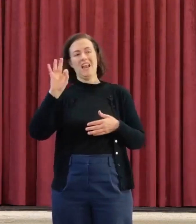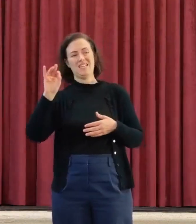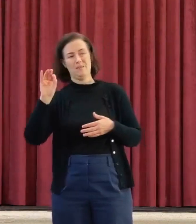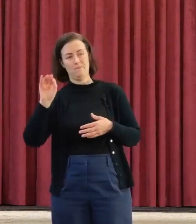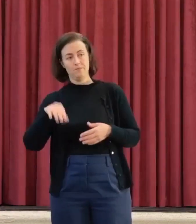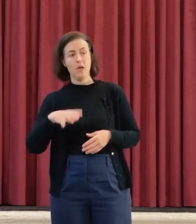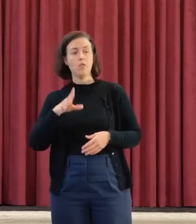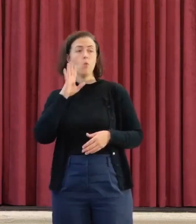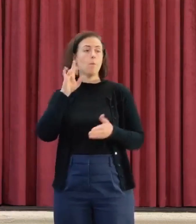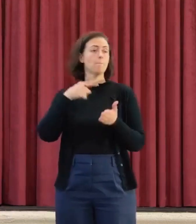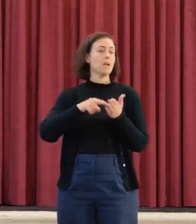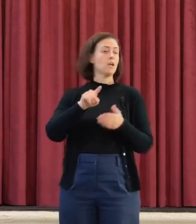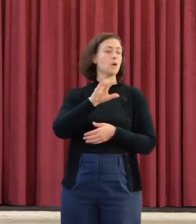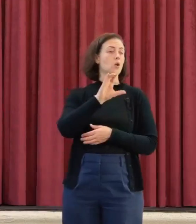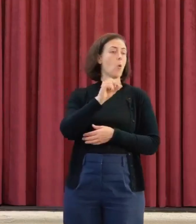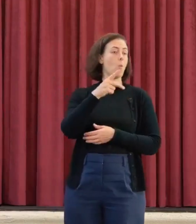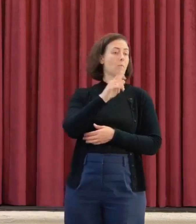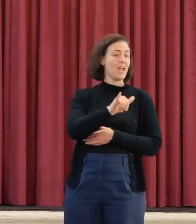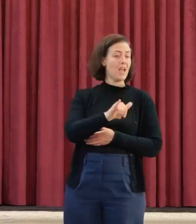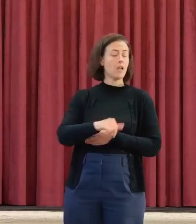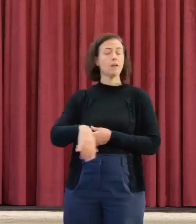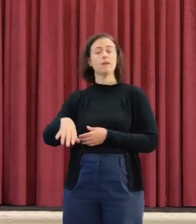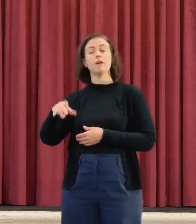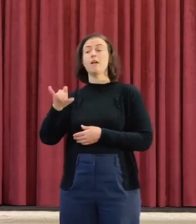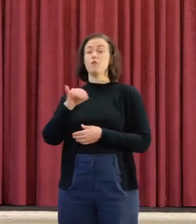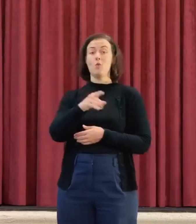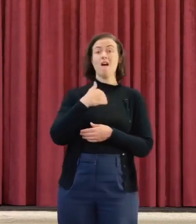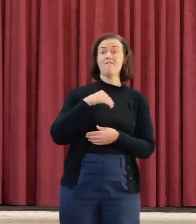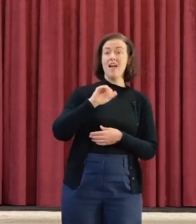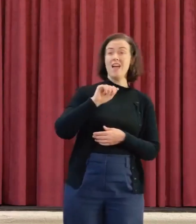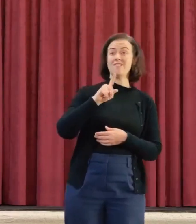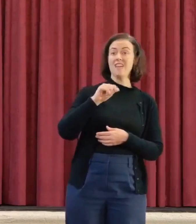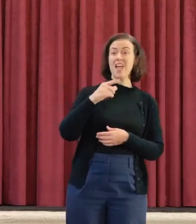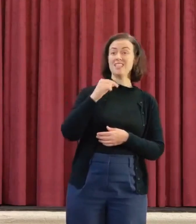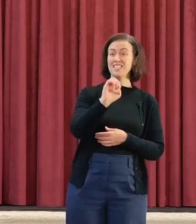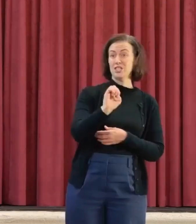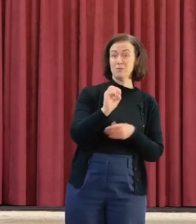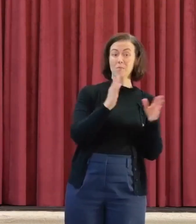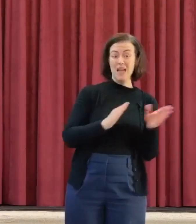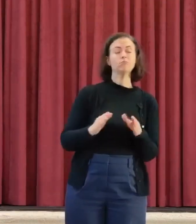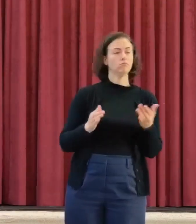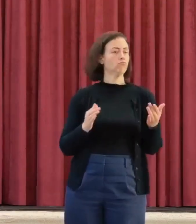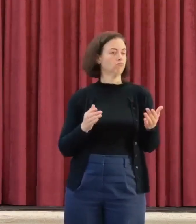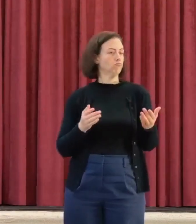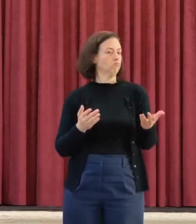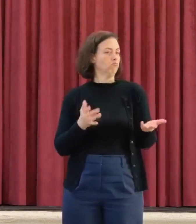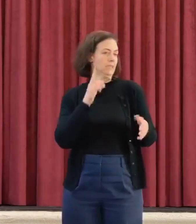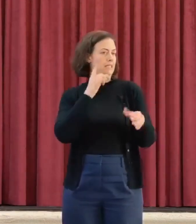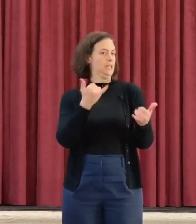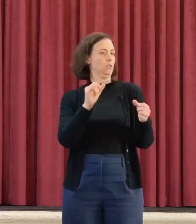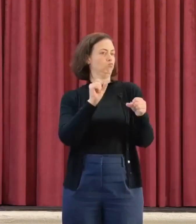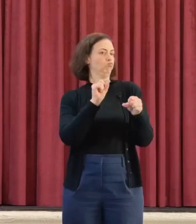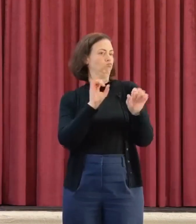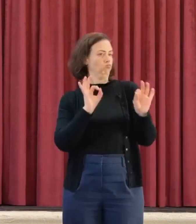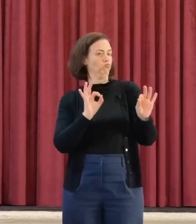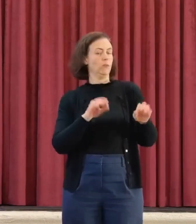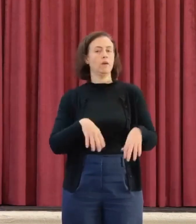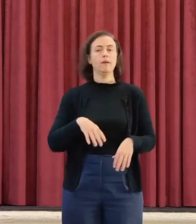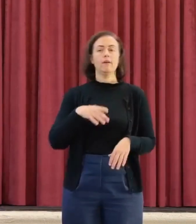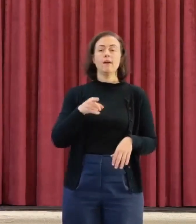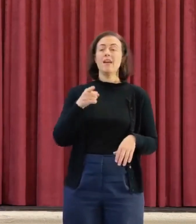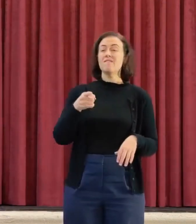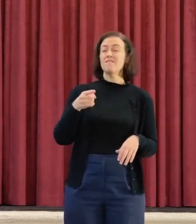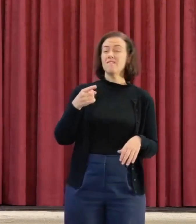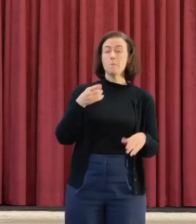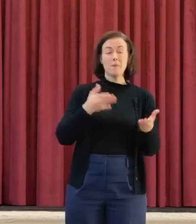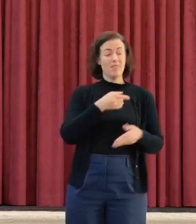have Medicare Advantage plan, it still works. So if you have any co-pays to your